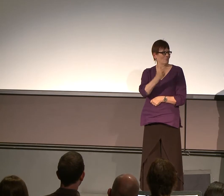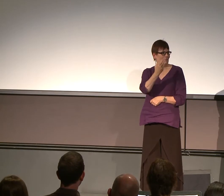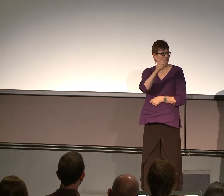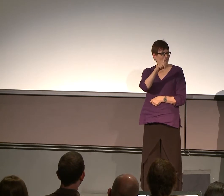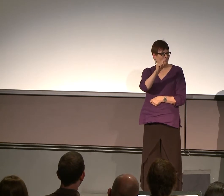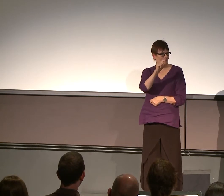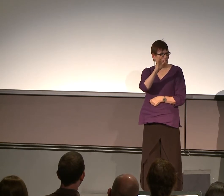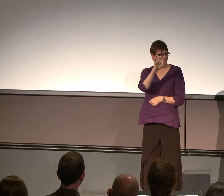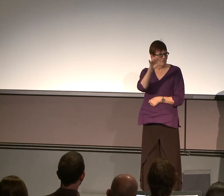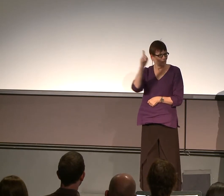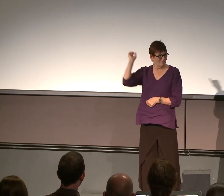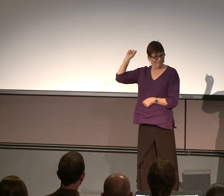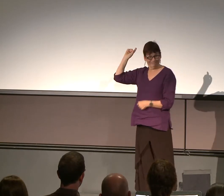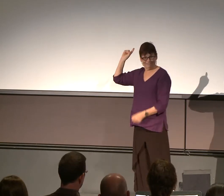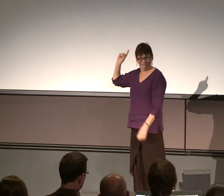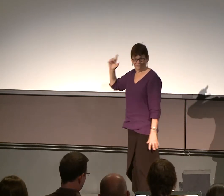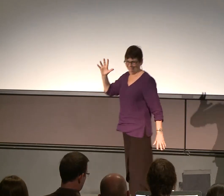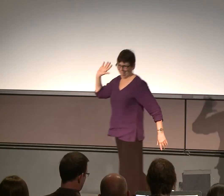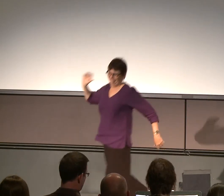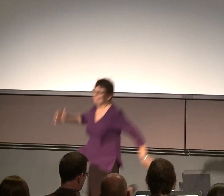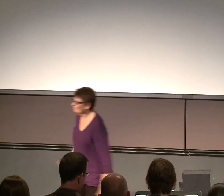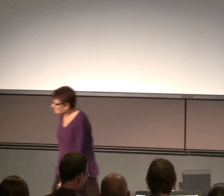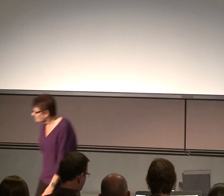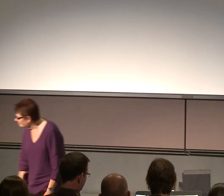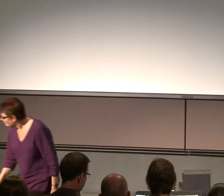film, Daybreak in Old Hartford.